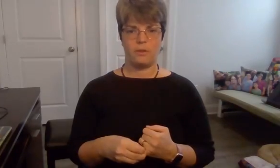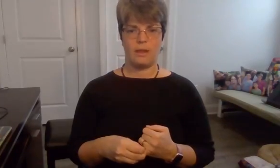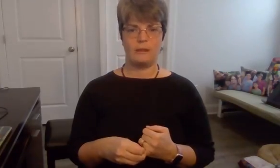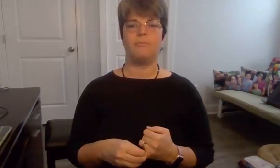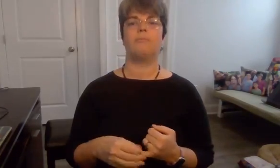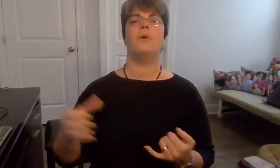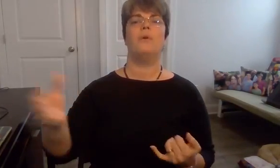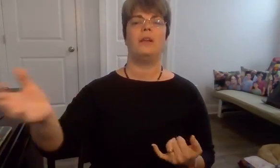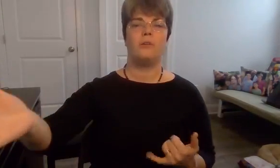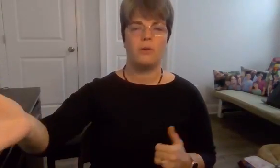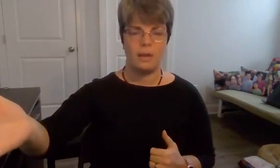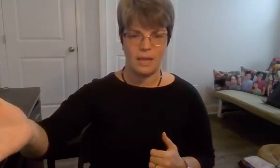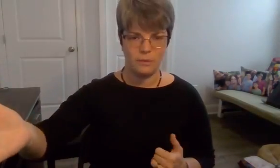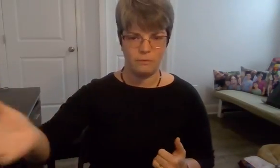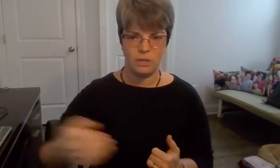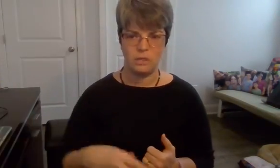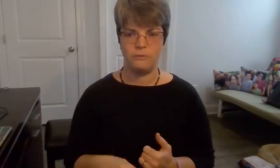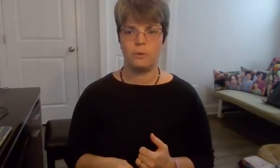like moaning and groaning at you and reaching forward,